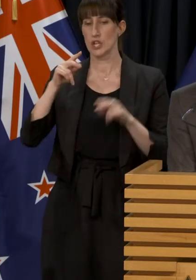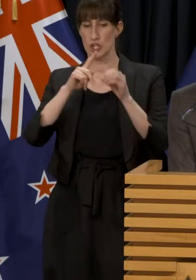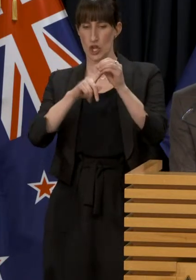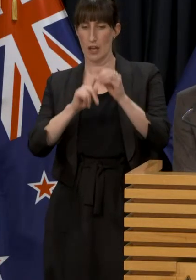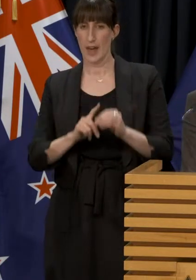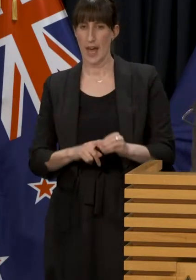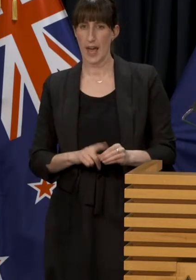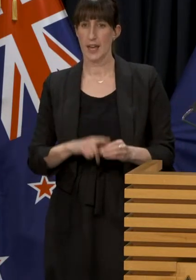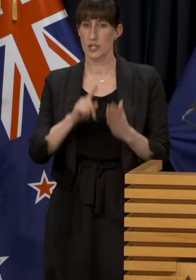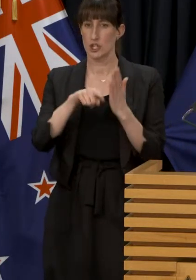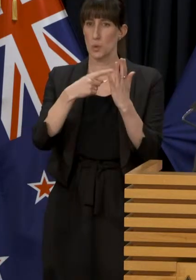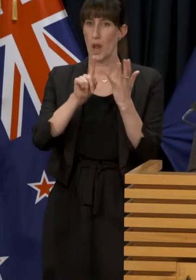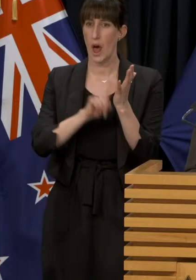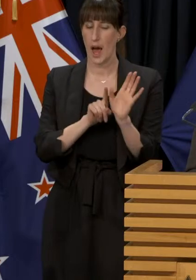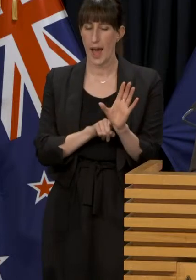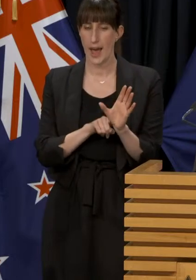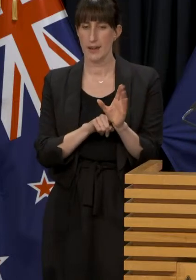around